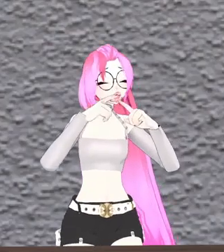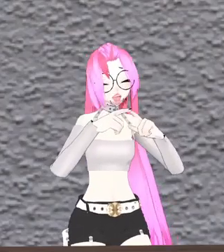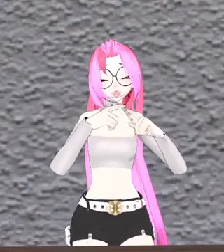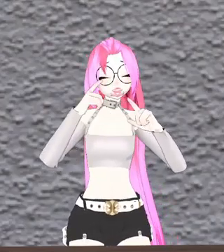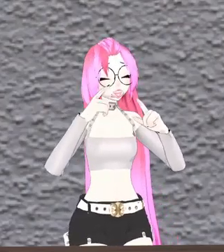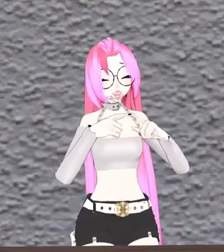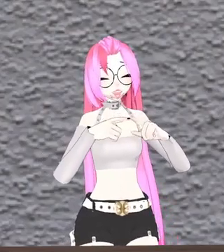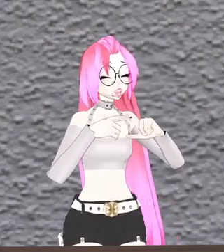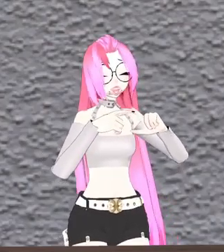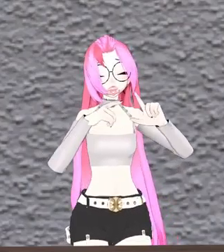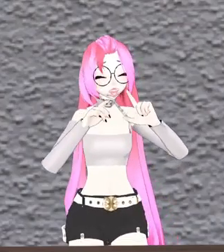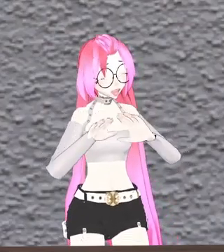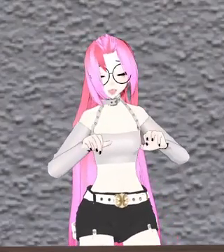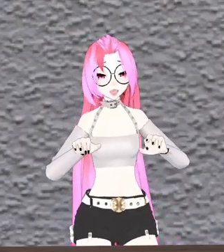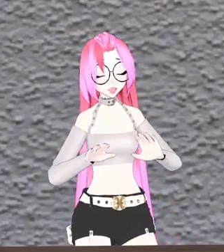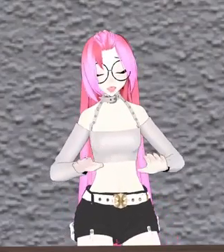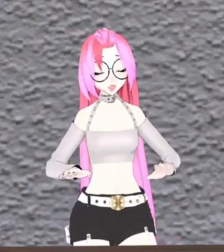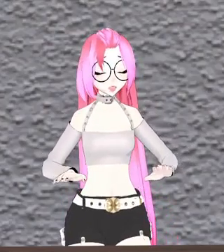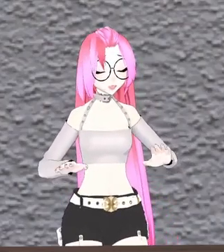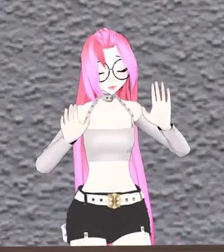not space as in typing on a keyboard.